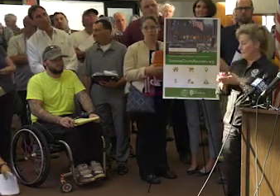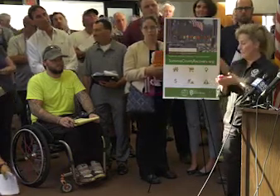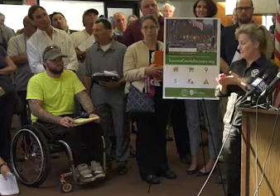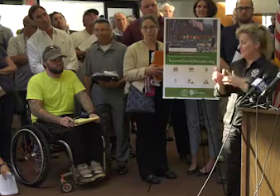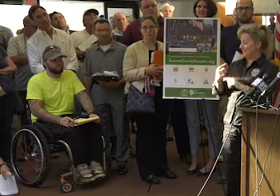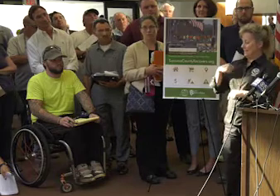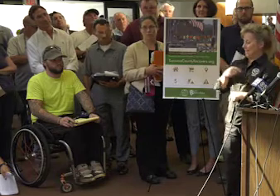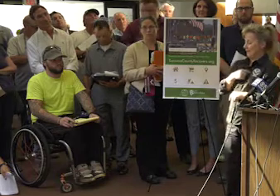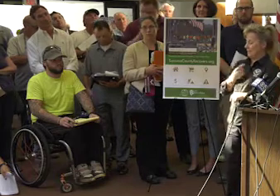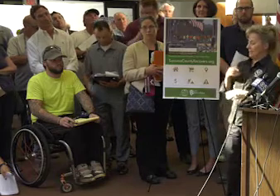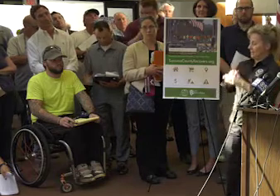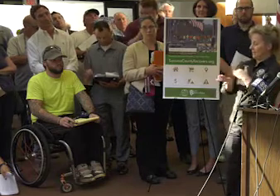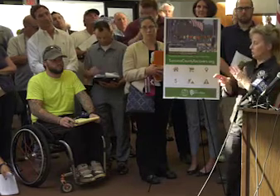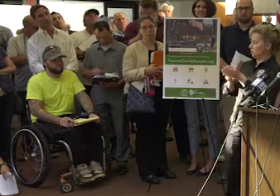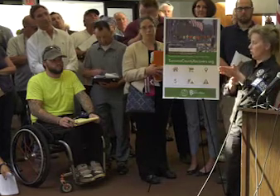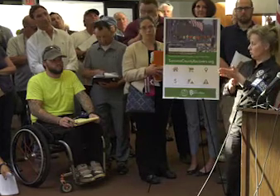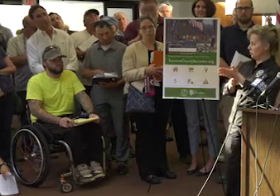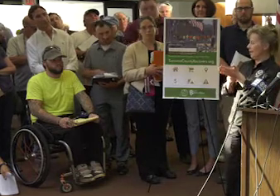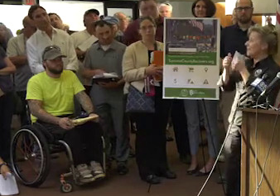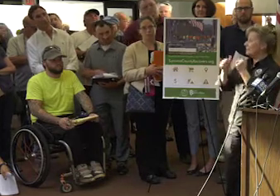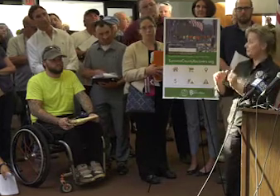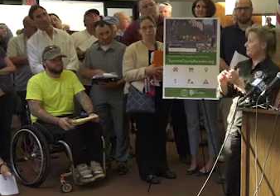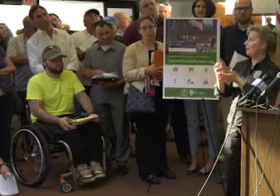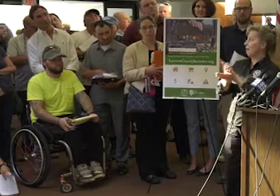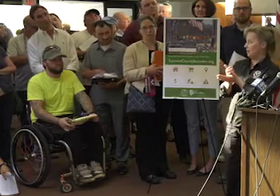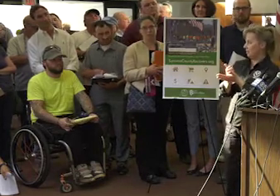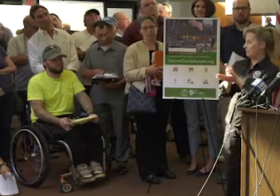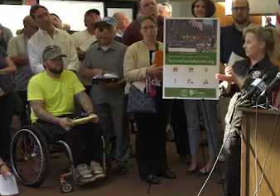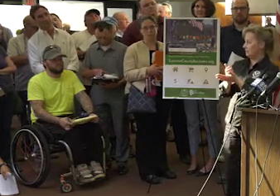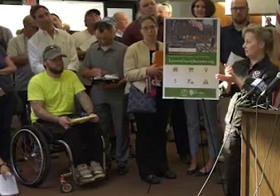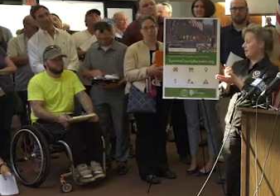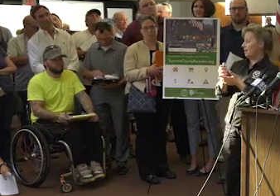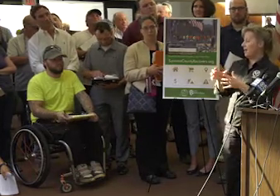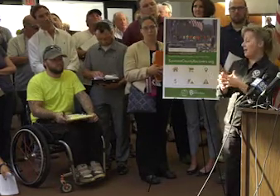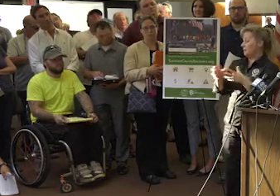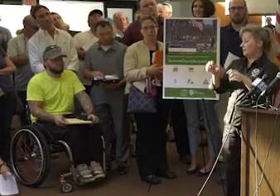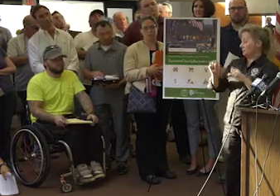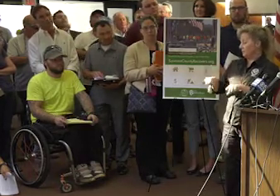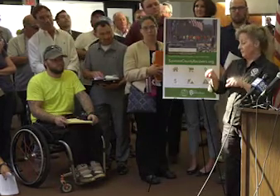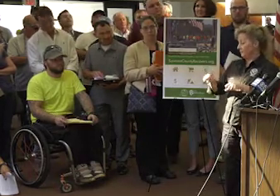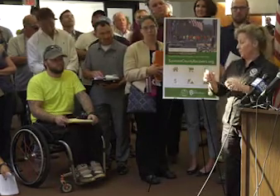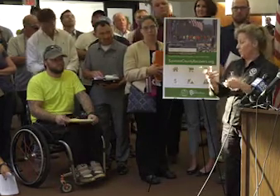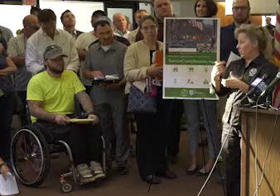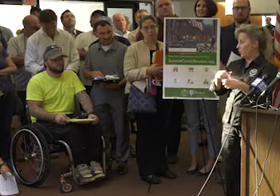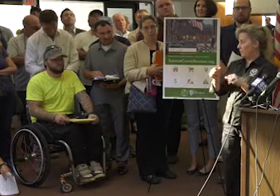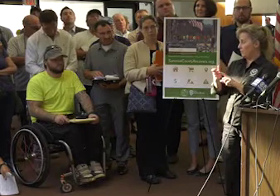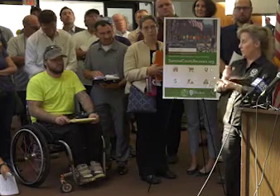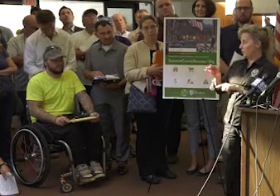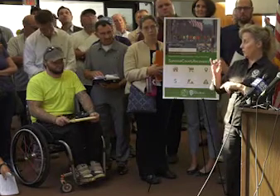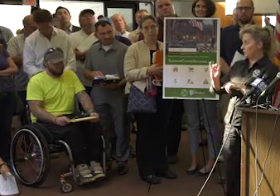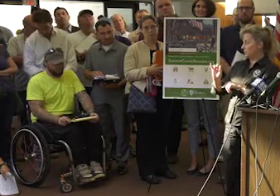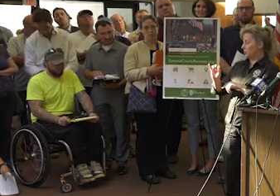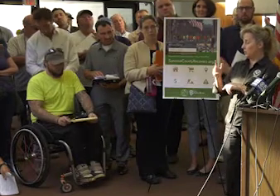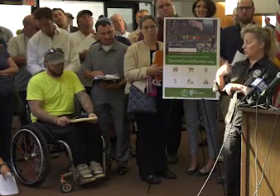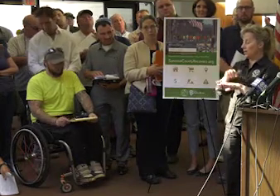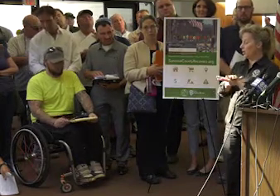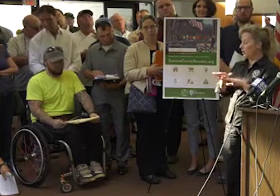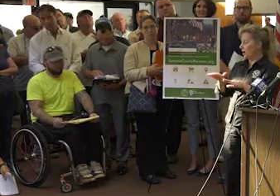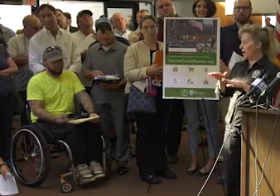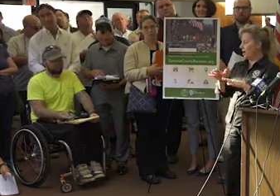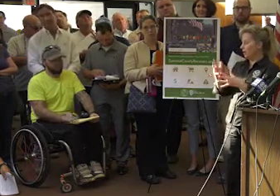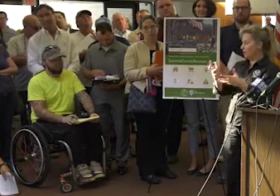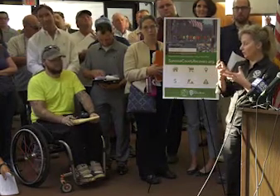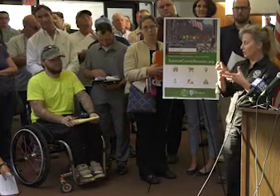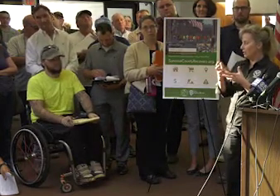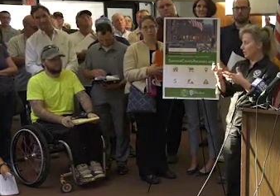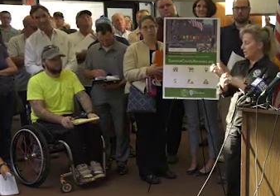This is us coming into contract and attempting to collect to the extent we can what we can from your insurance. We are not looking to